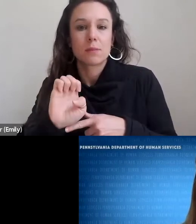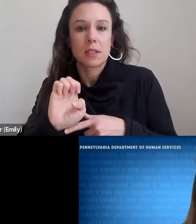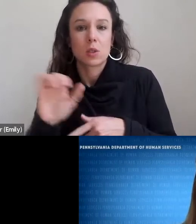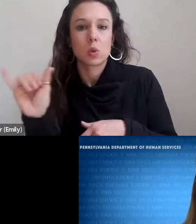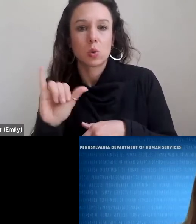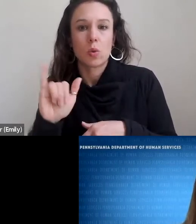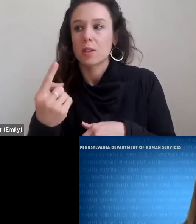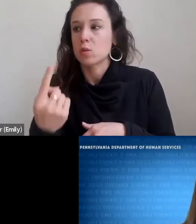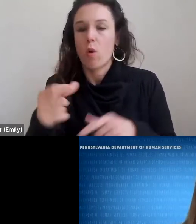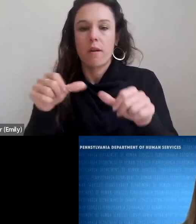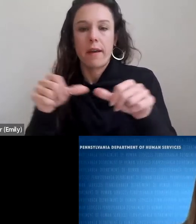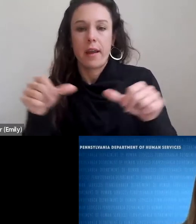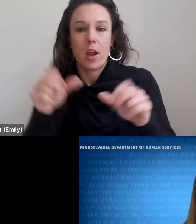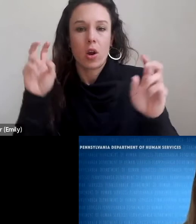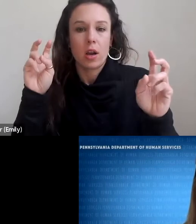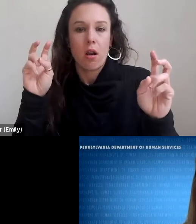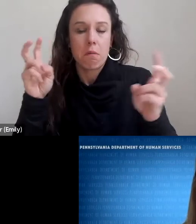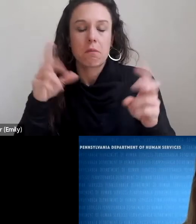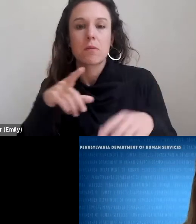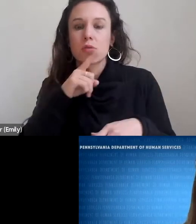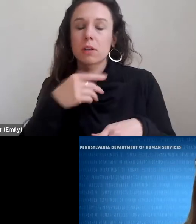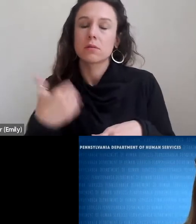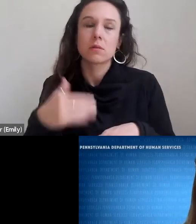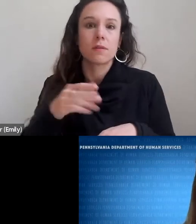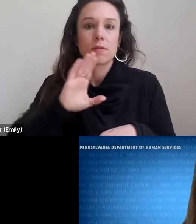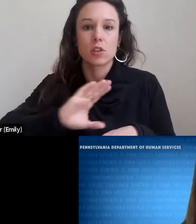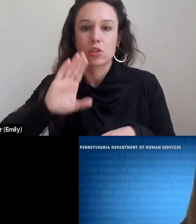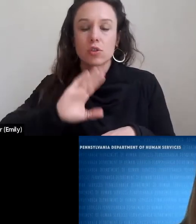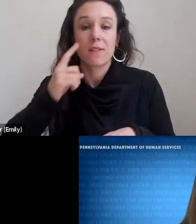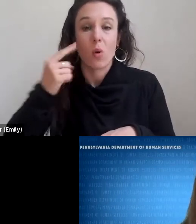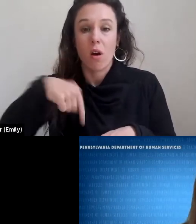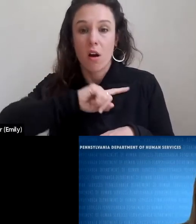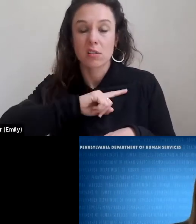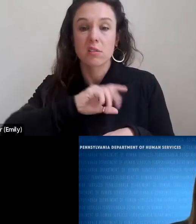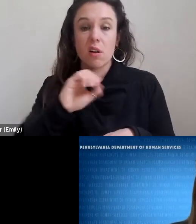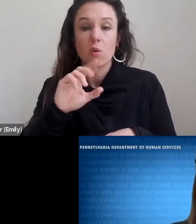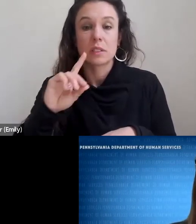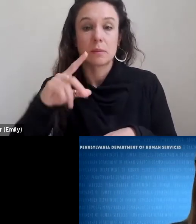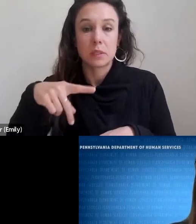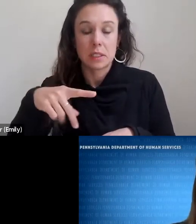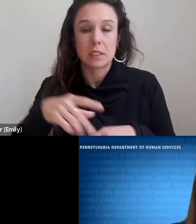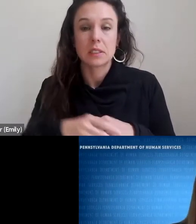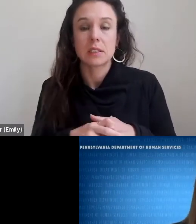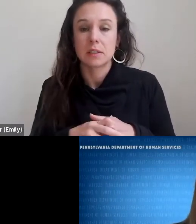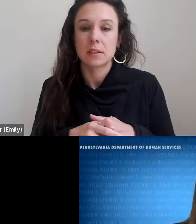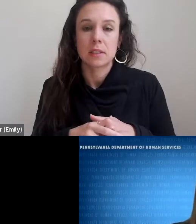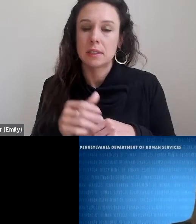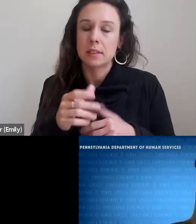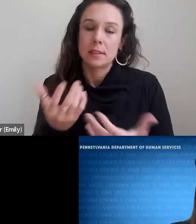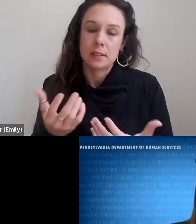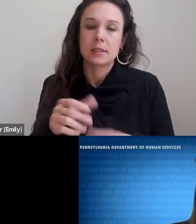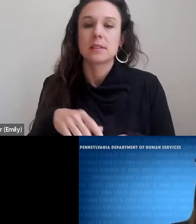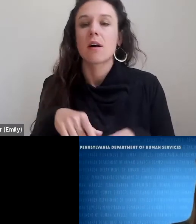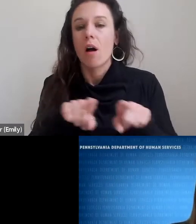an area that has been incredibly frustrating for us at ODP. Not nearly as frustrating, I'm